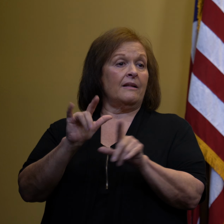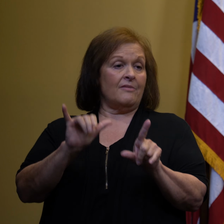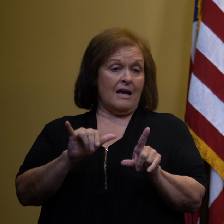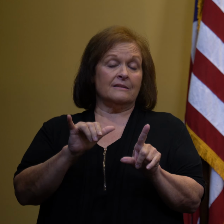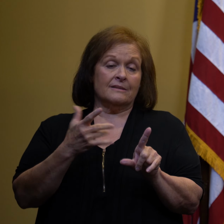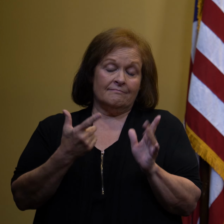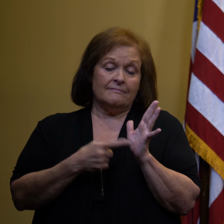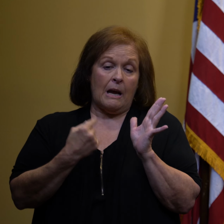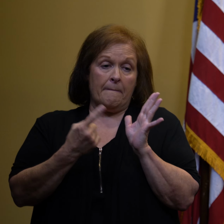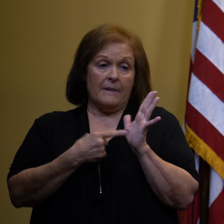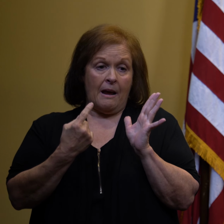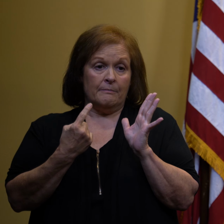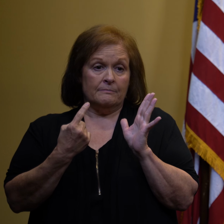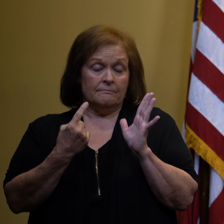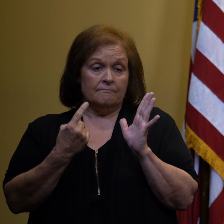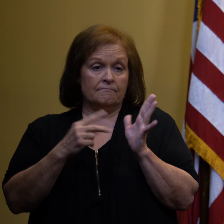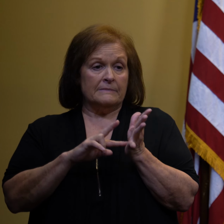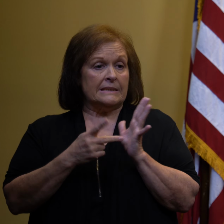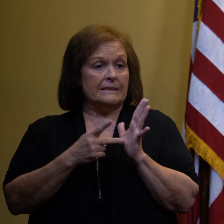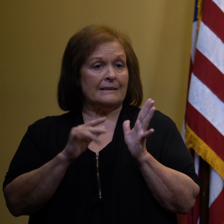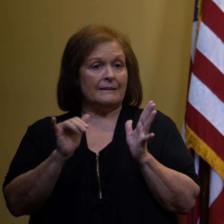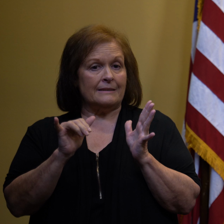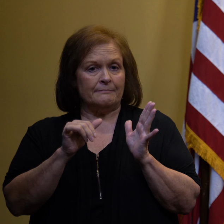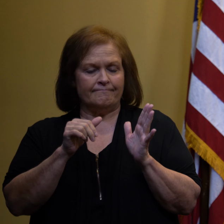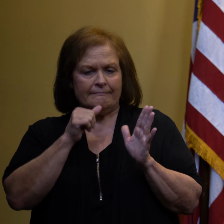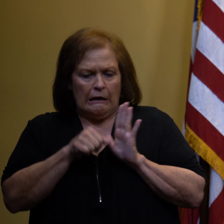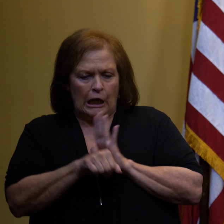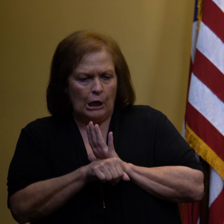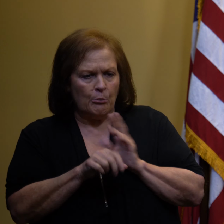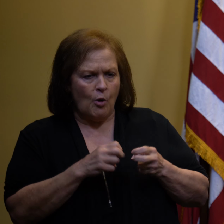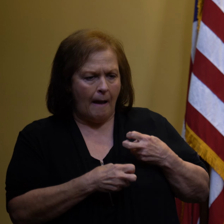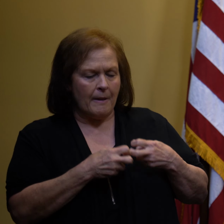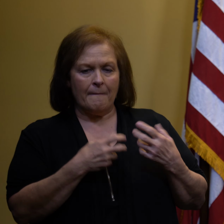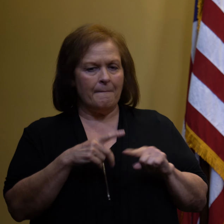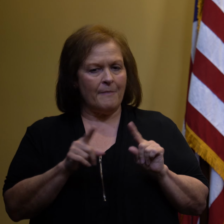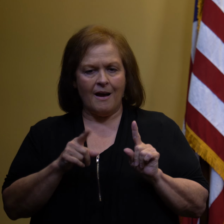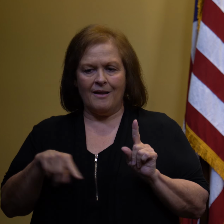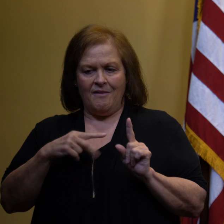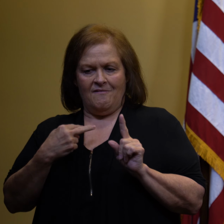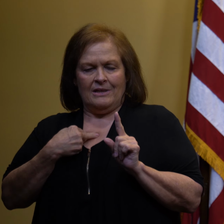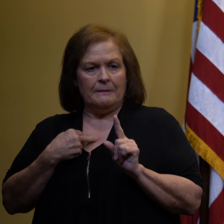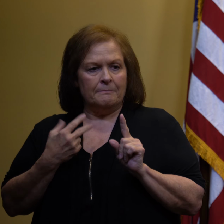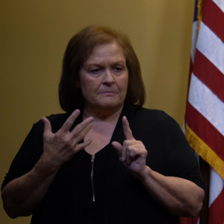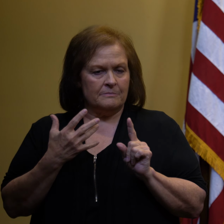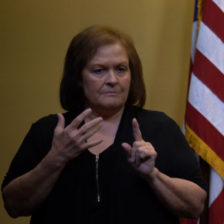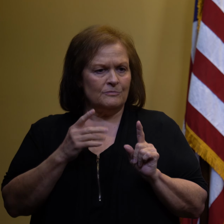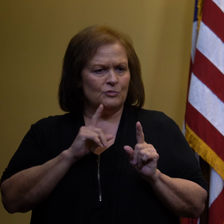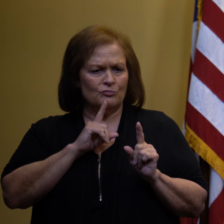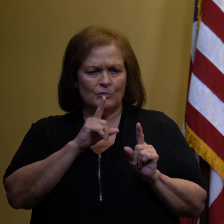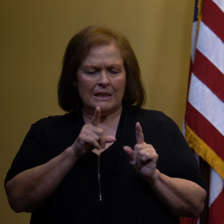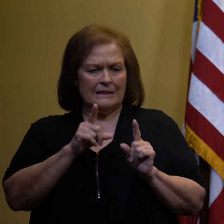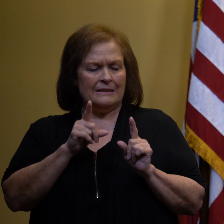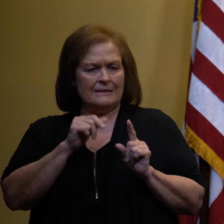often times, referred to as a hidden problem. And, our victims are really not